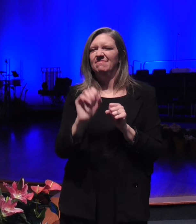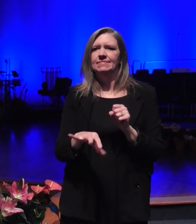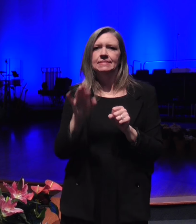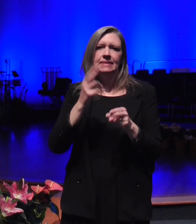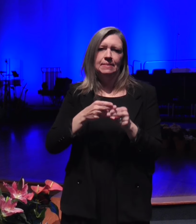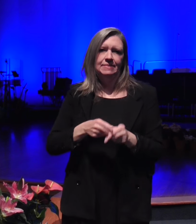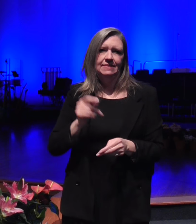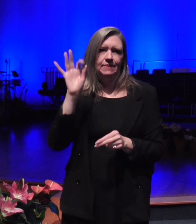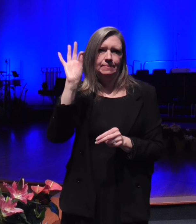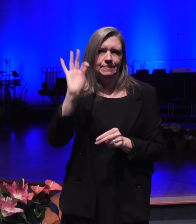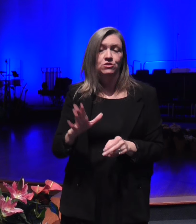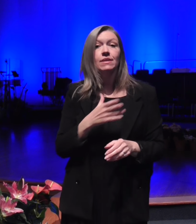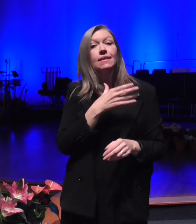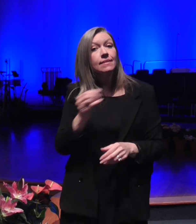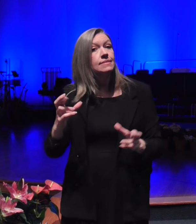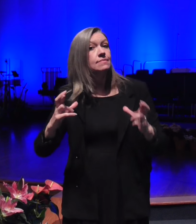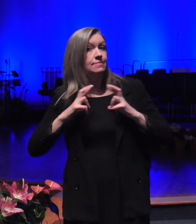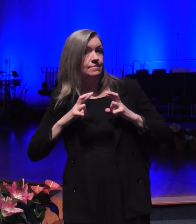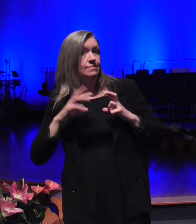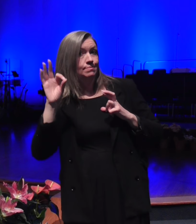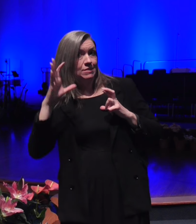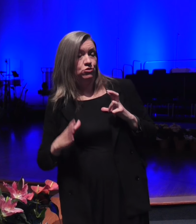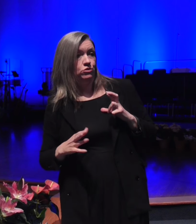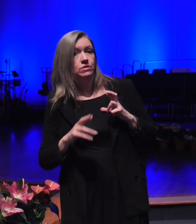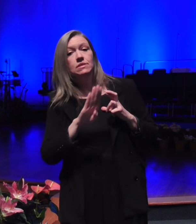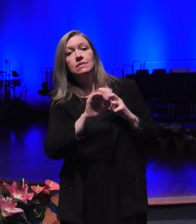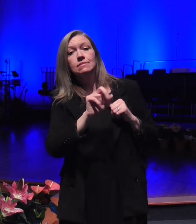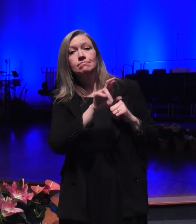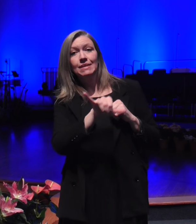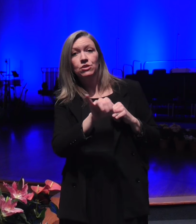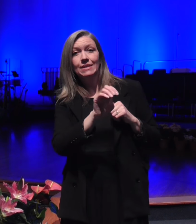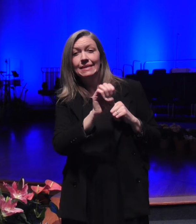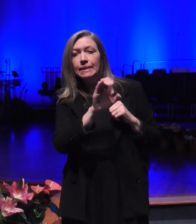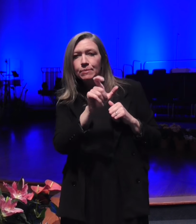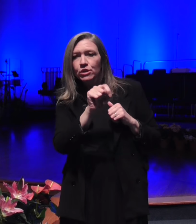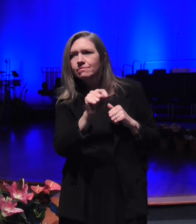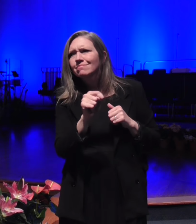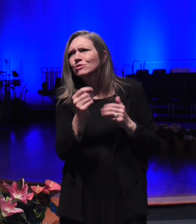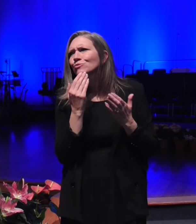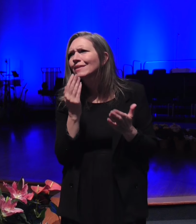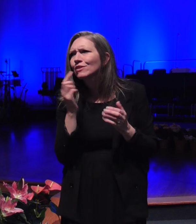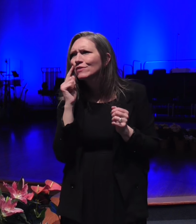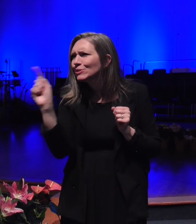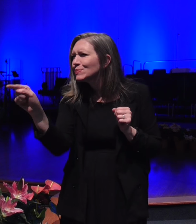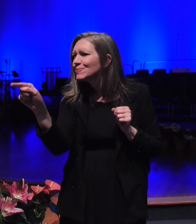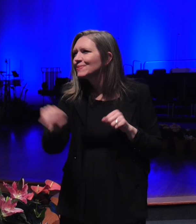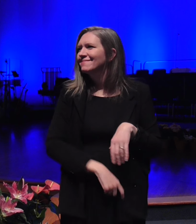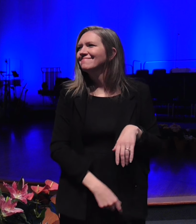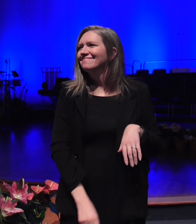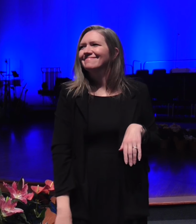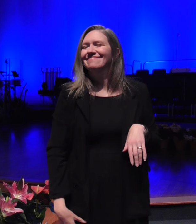And our emeritus ministers, Barry Ebert, I'm so grateful for you.